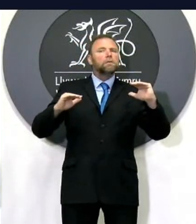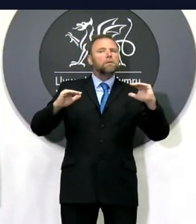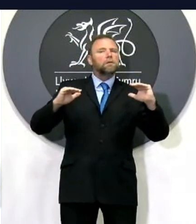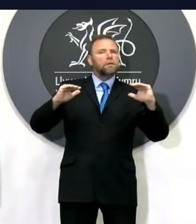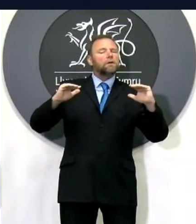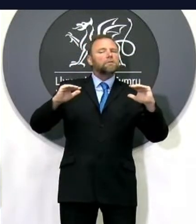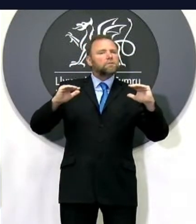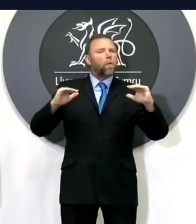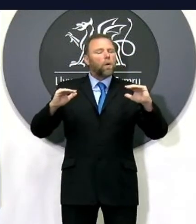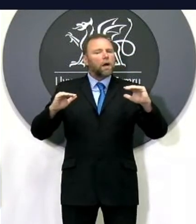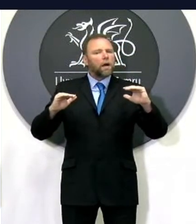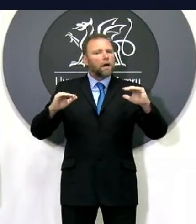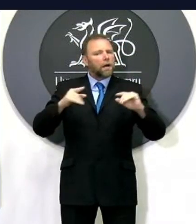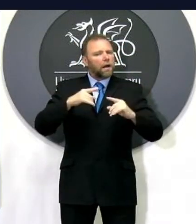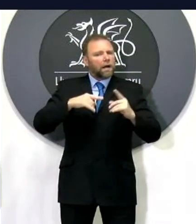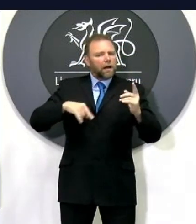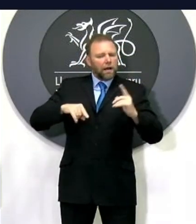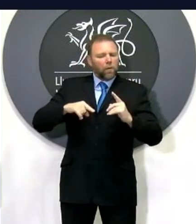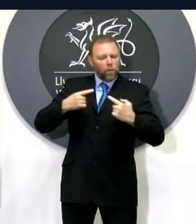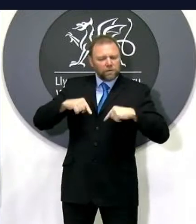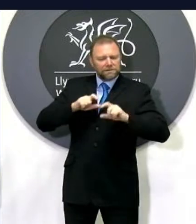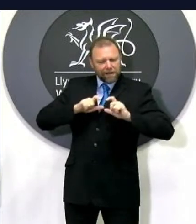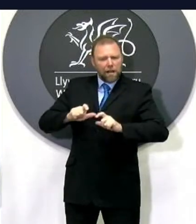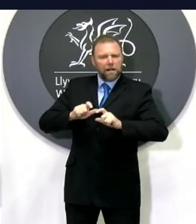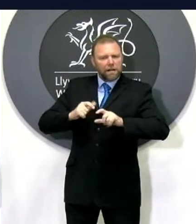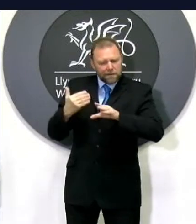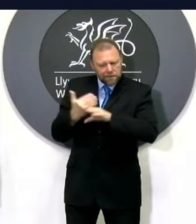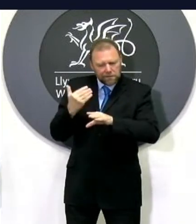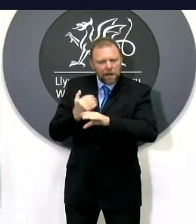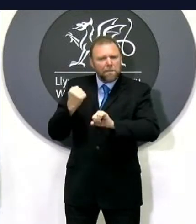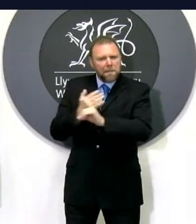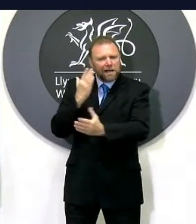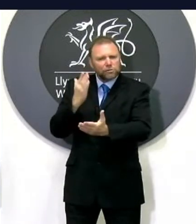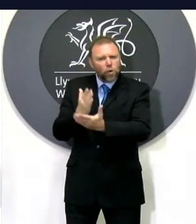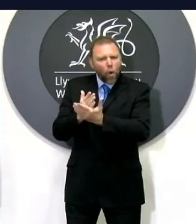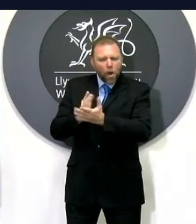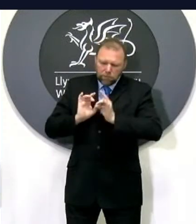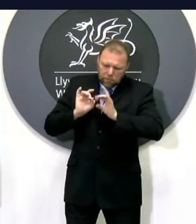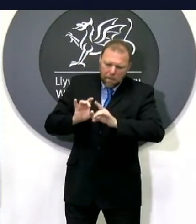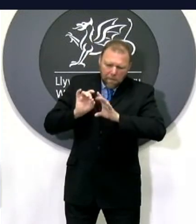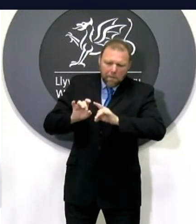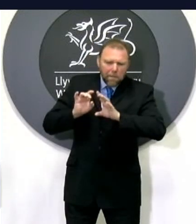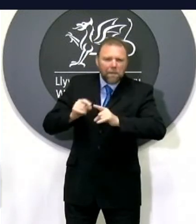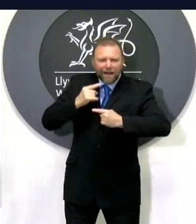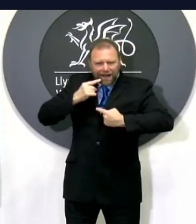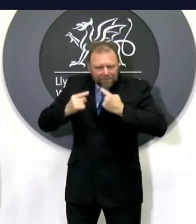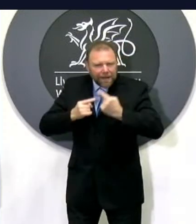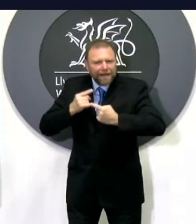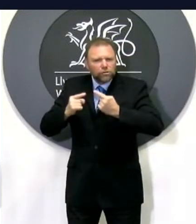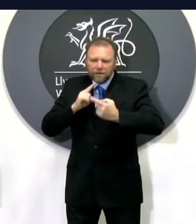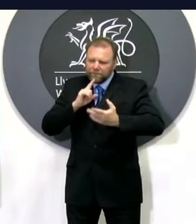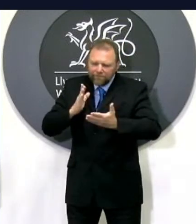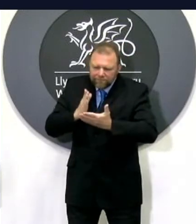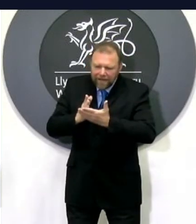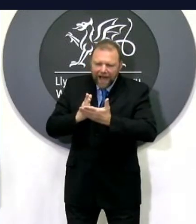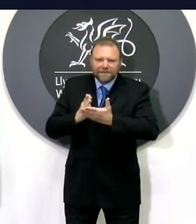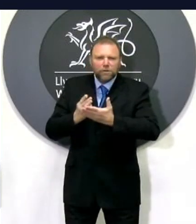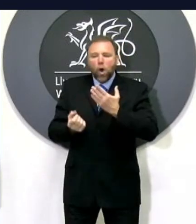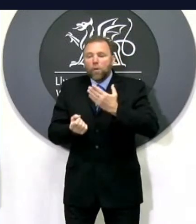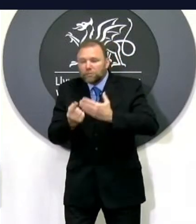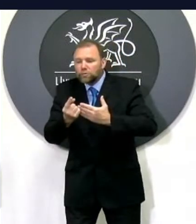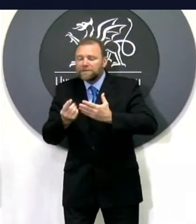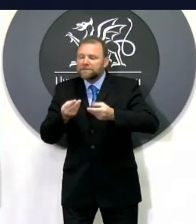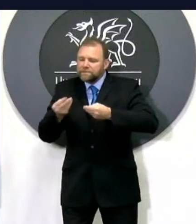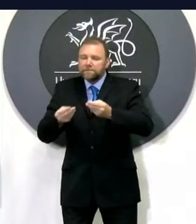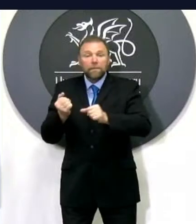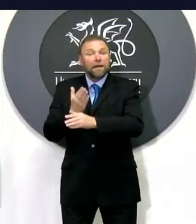might otherwise be left behind are given the information they need and the opportunities they need to feel